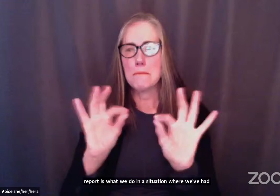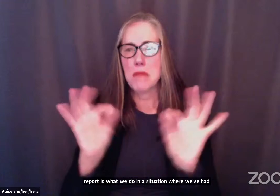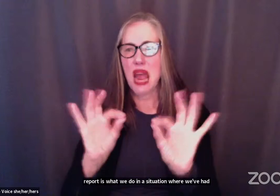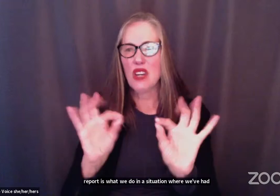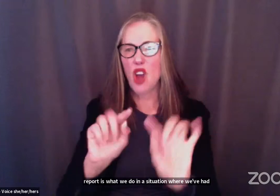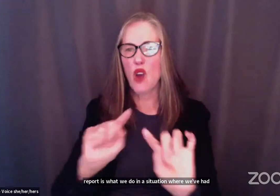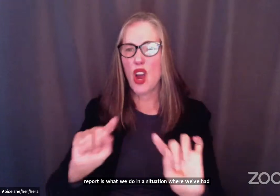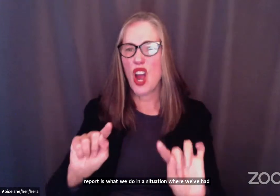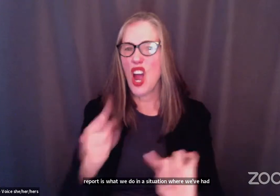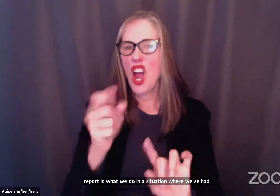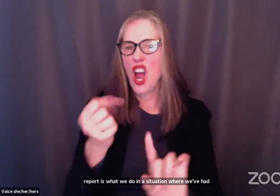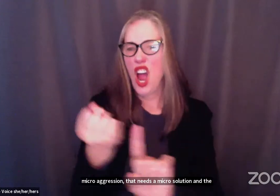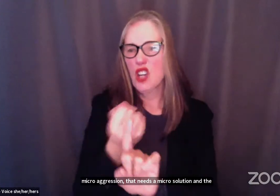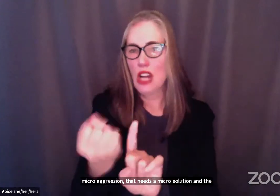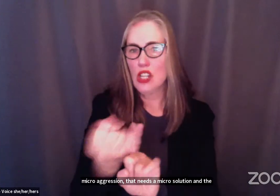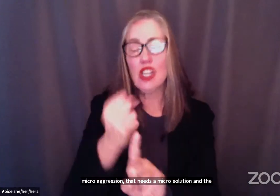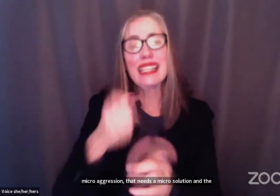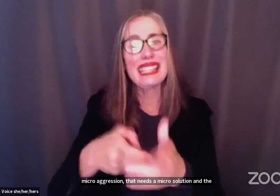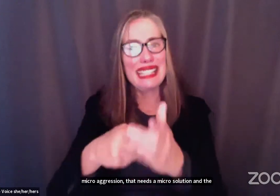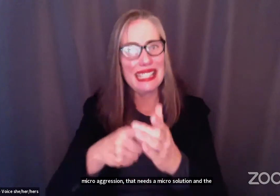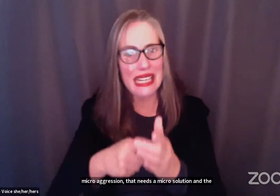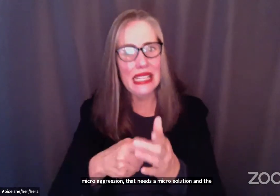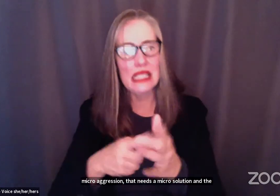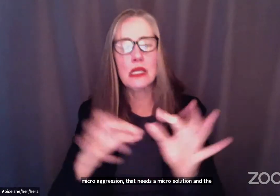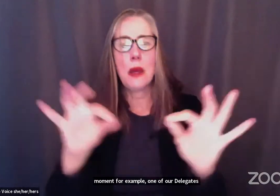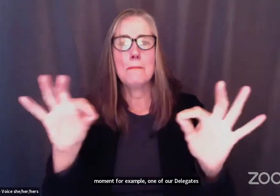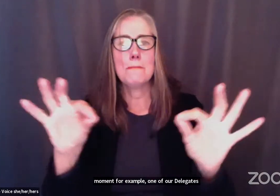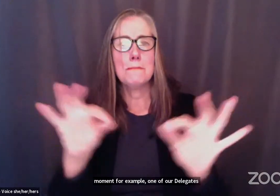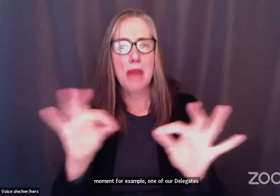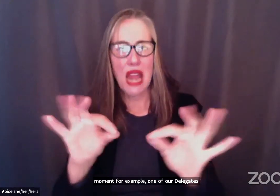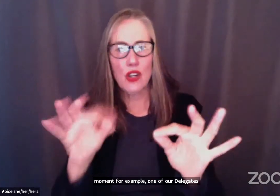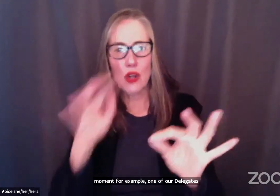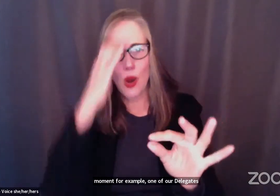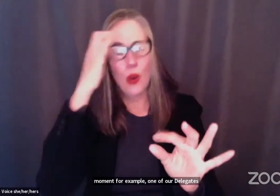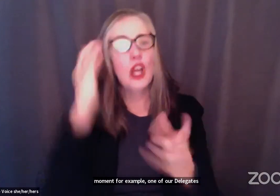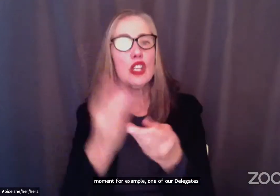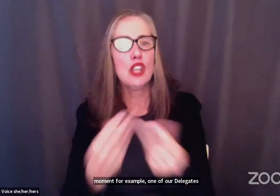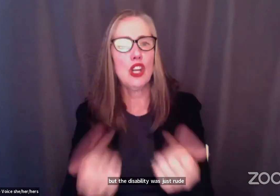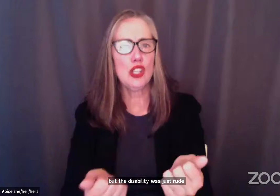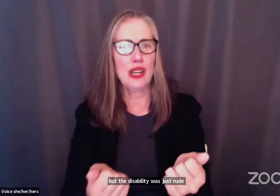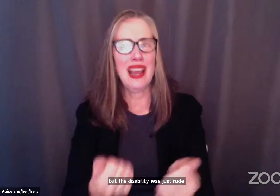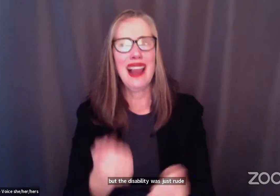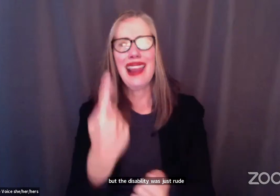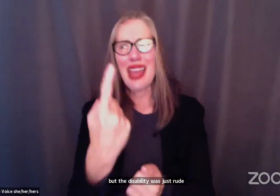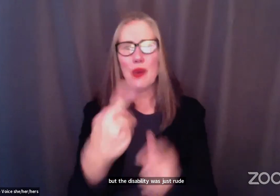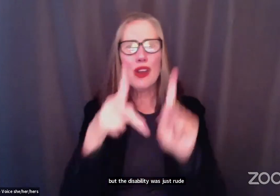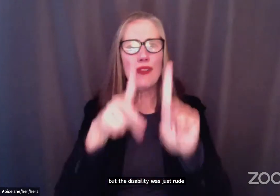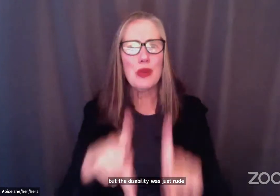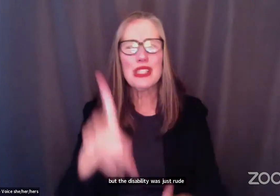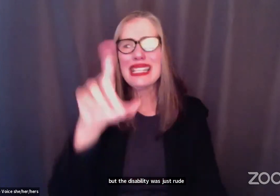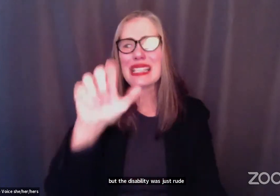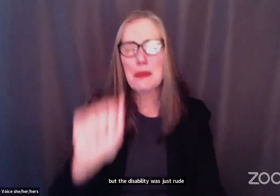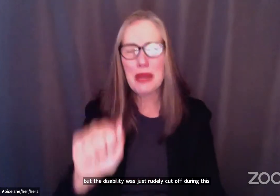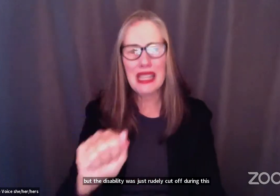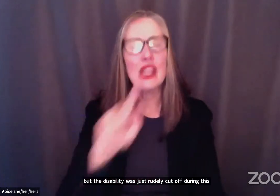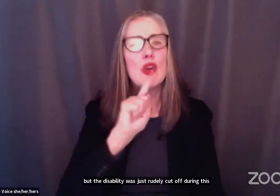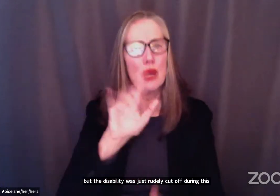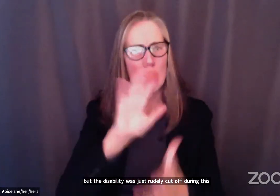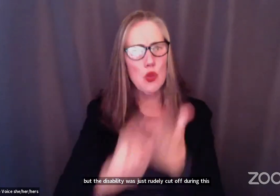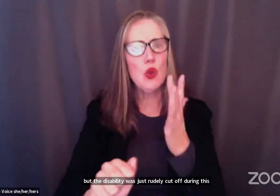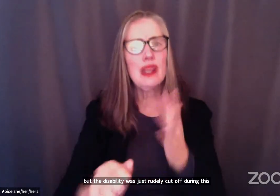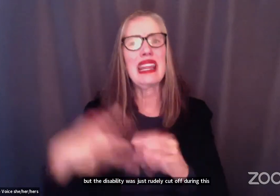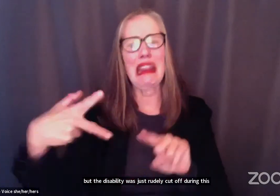in the moment. For example, one of our delegates with a disability was just rudely cut off during this debate. And as far as